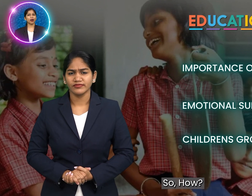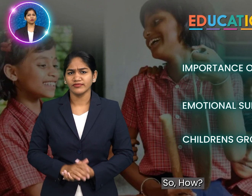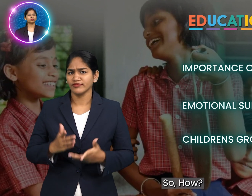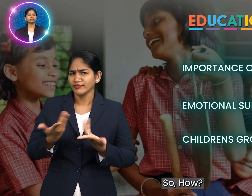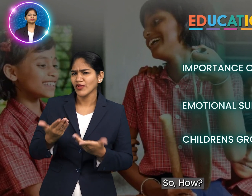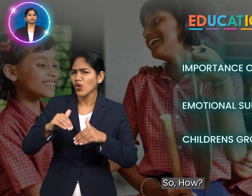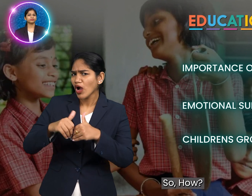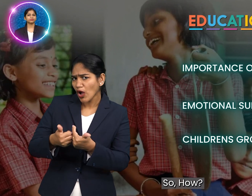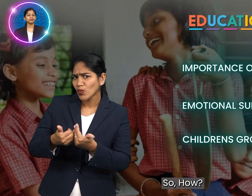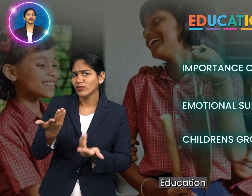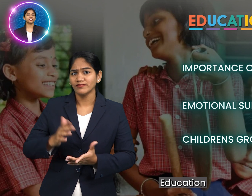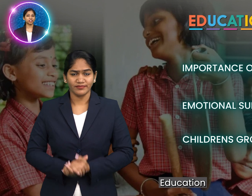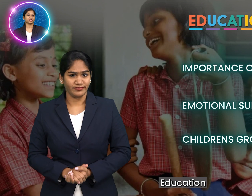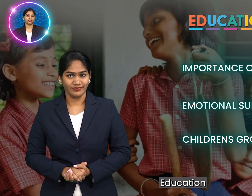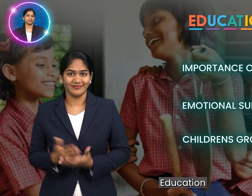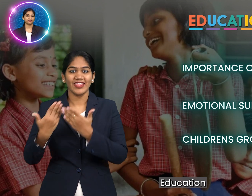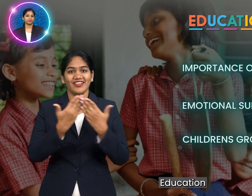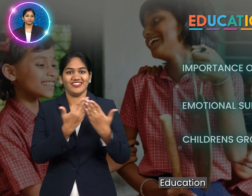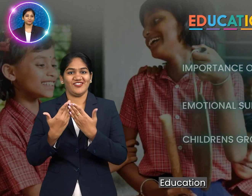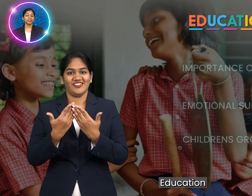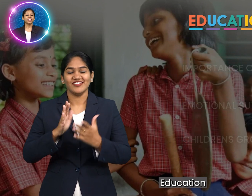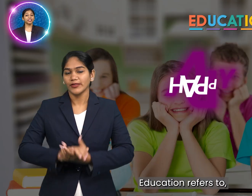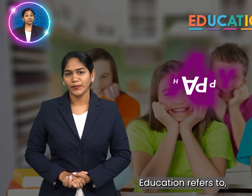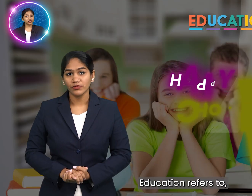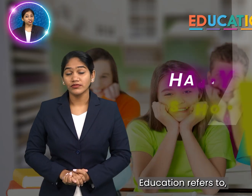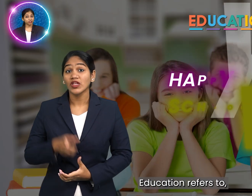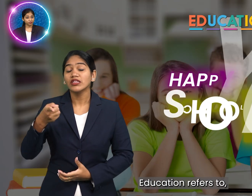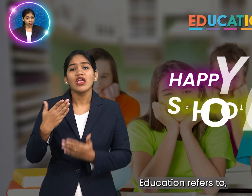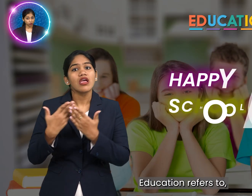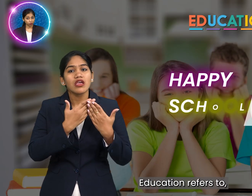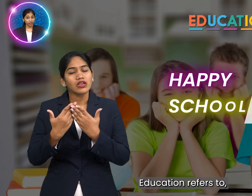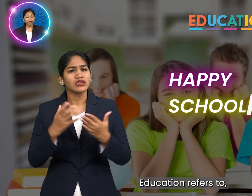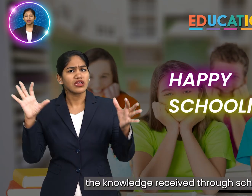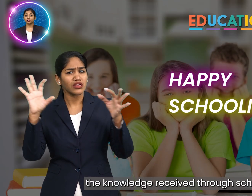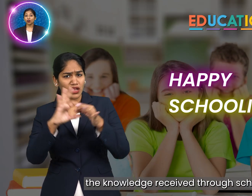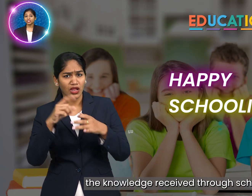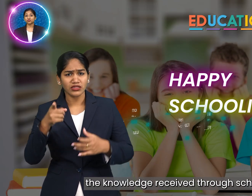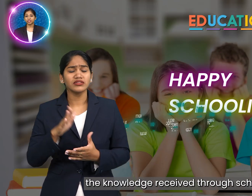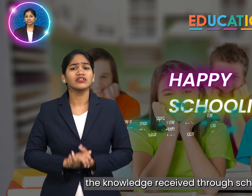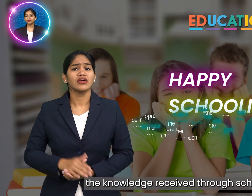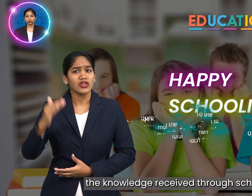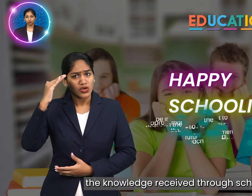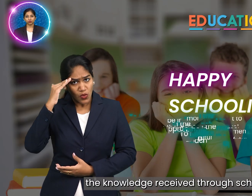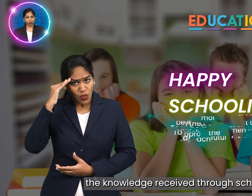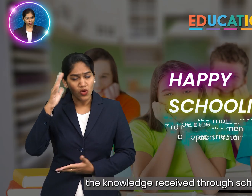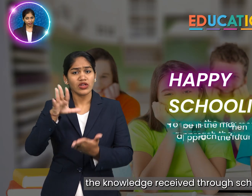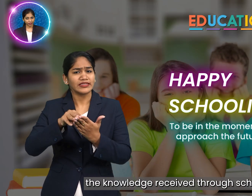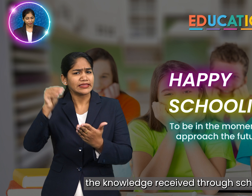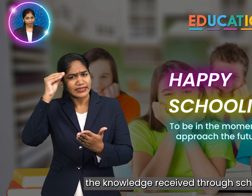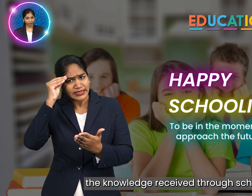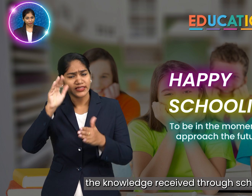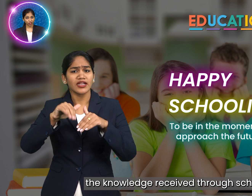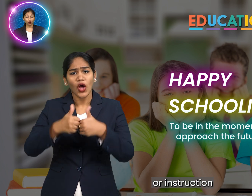So, how? Education. Education refers to the knowledge received through